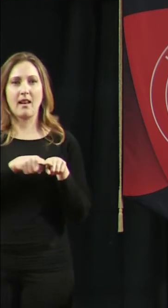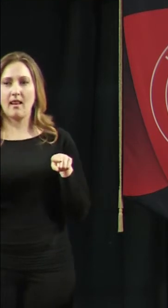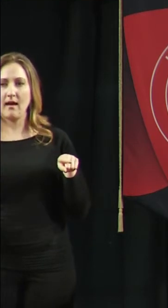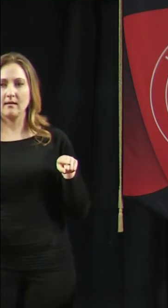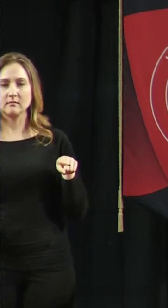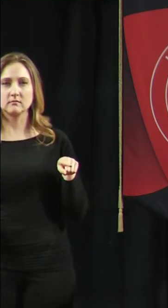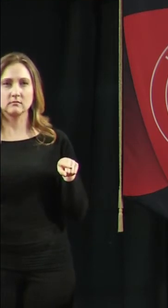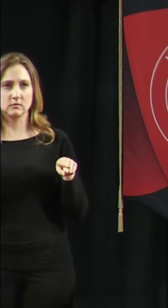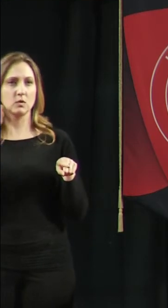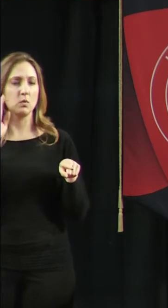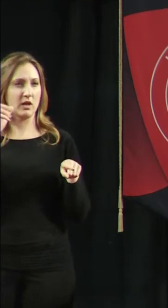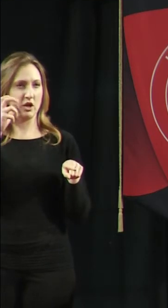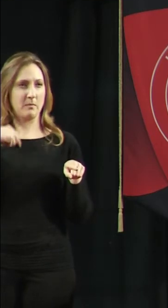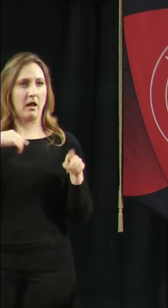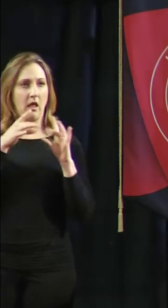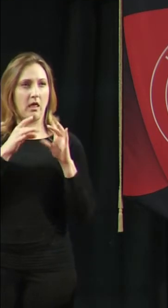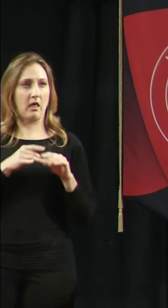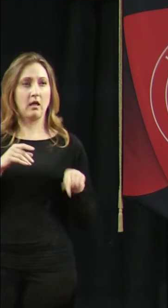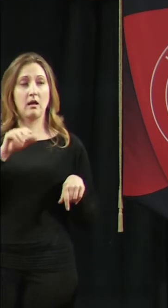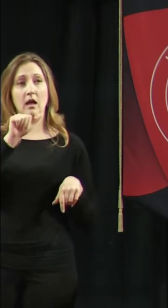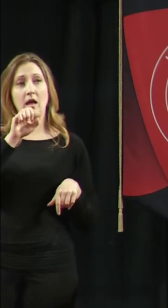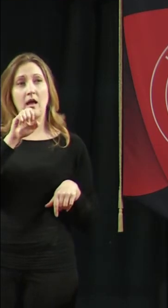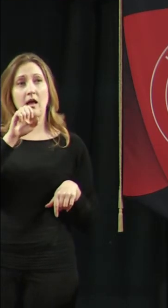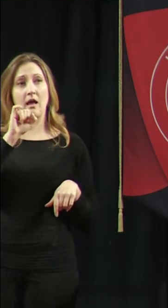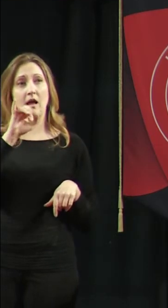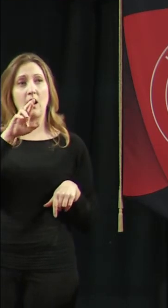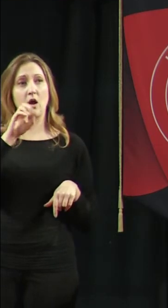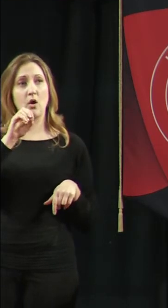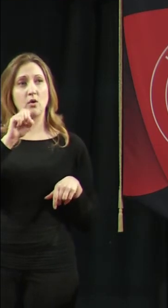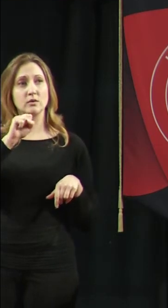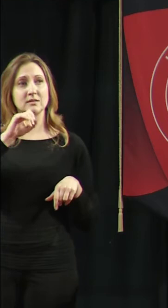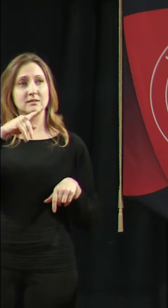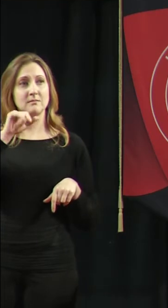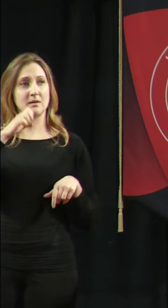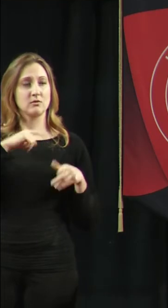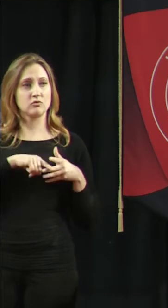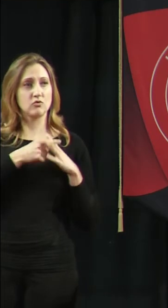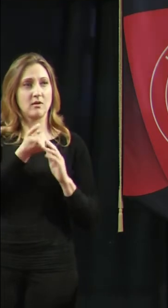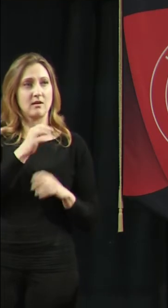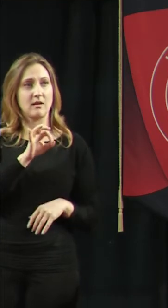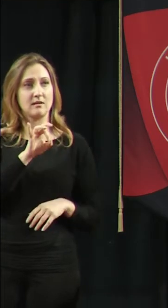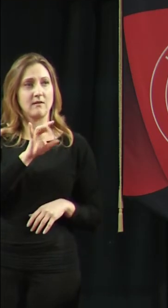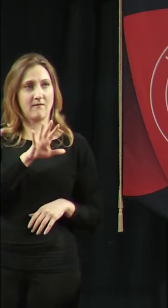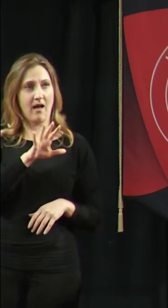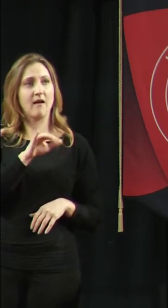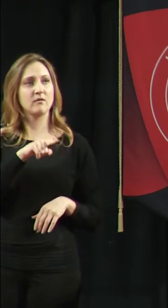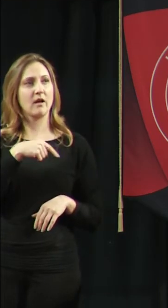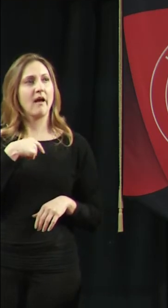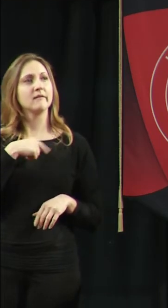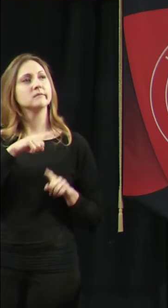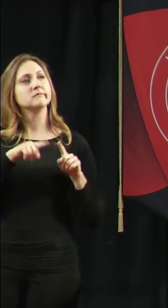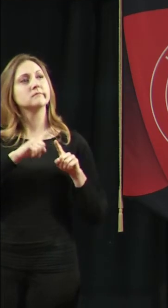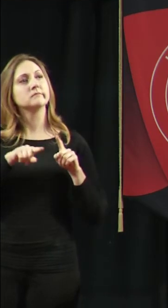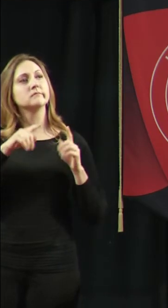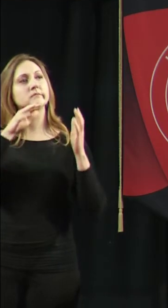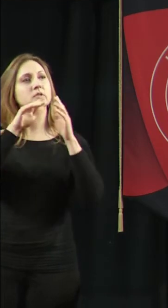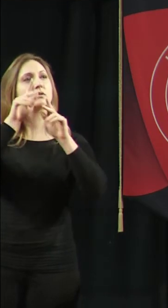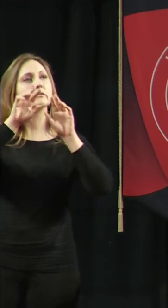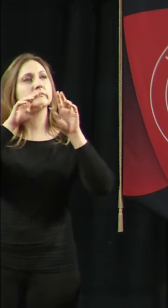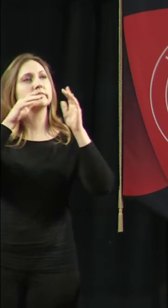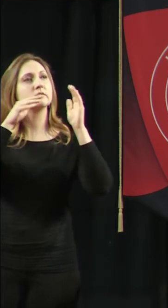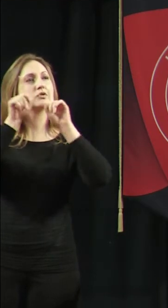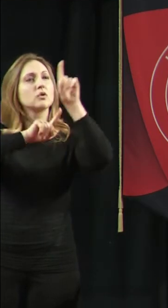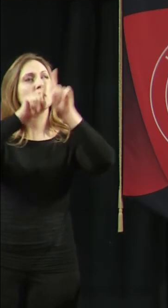mention. I started my aerospace career in 1985 with the Martin Marietta Astronautics Group in